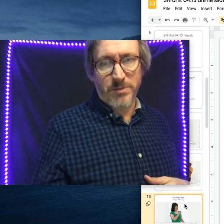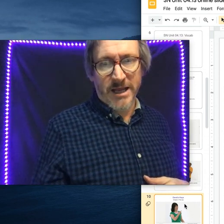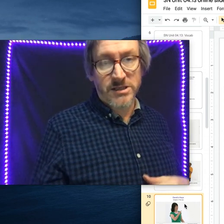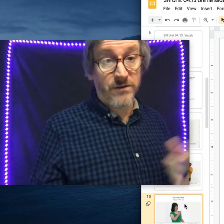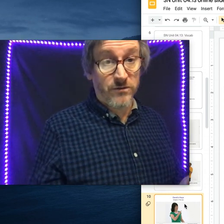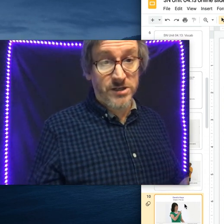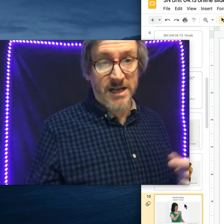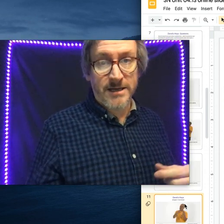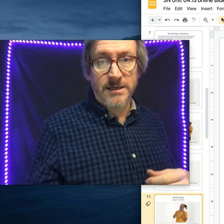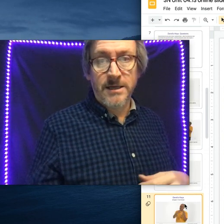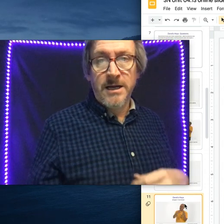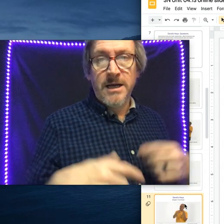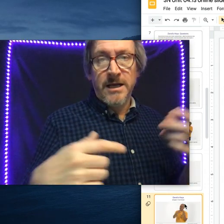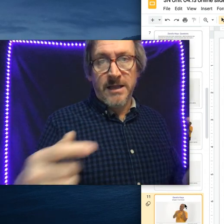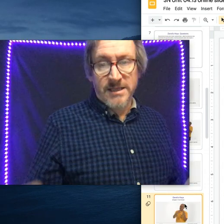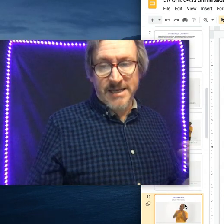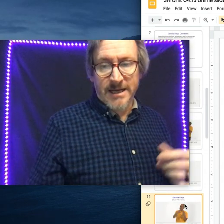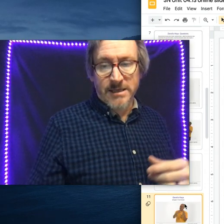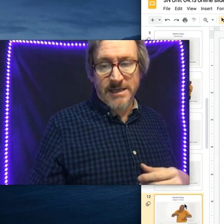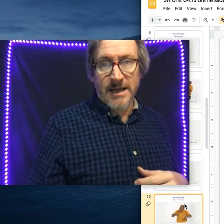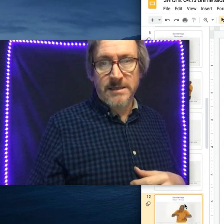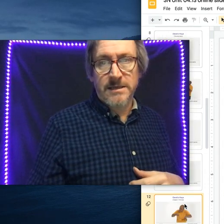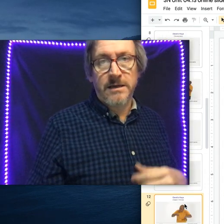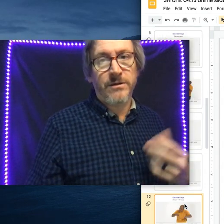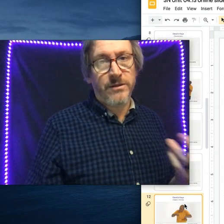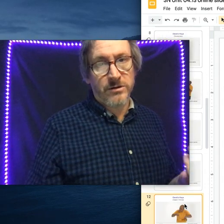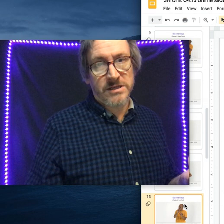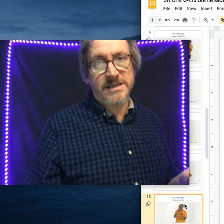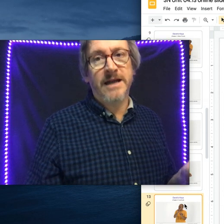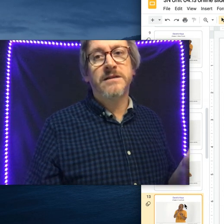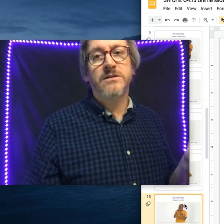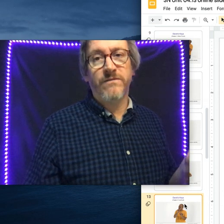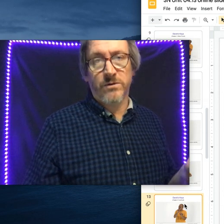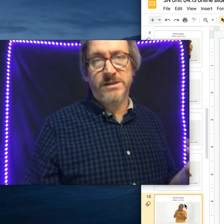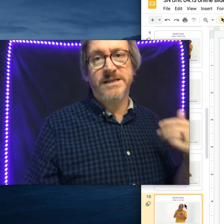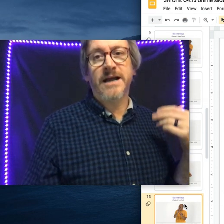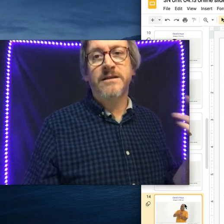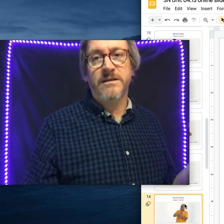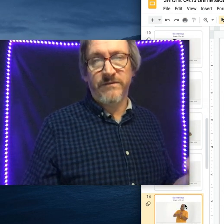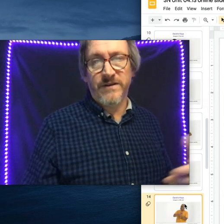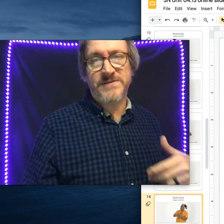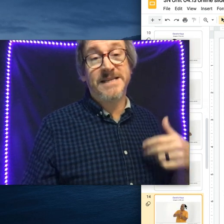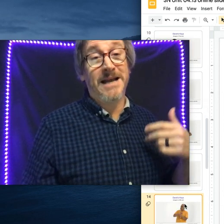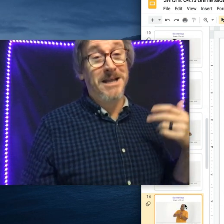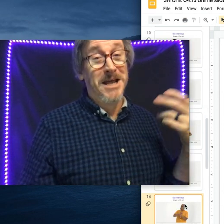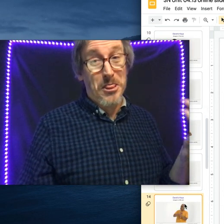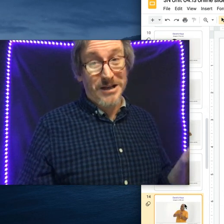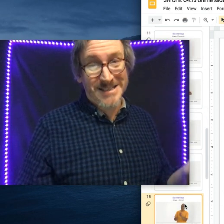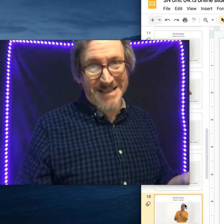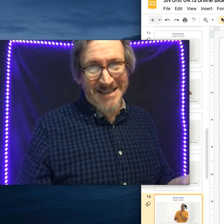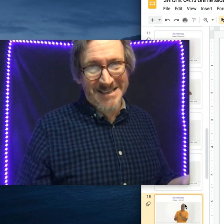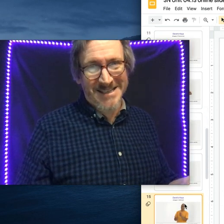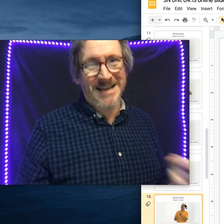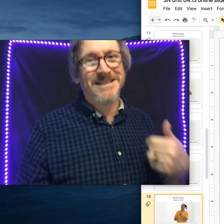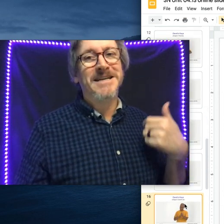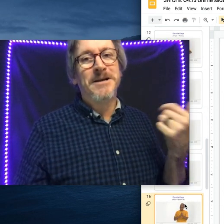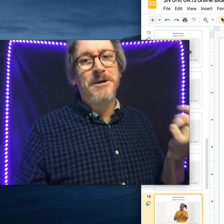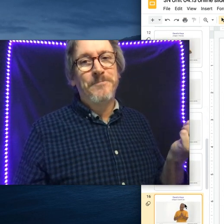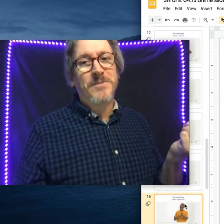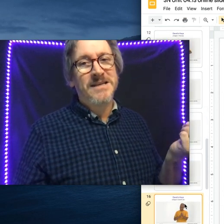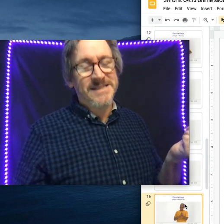he explains the first set, then the second set, the third set, the fourth set, fifth set, the sixth